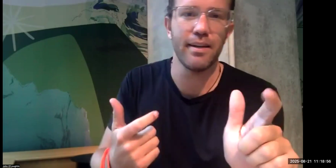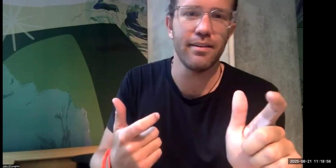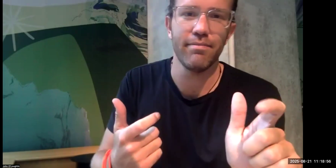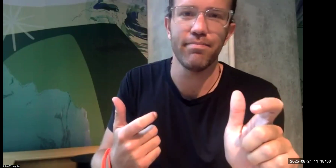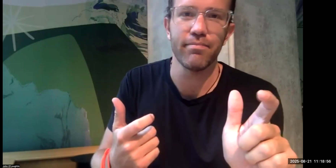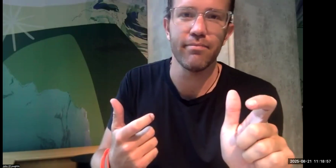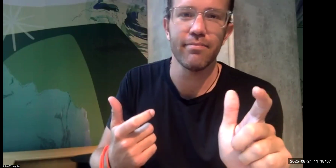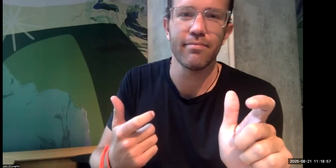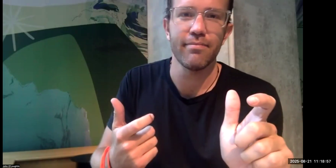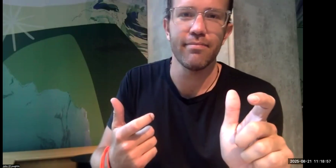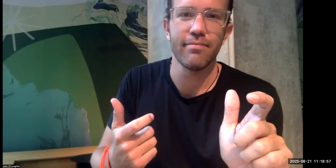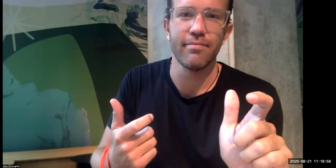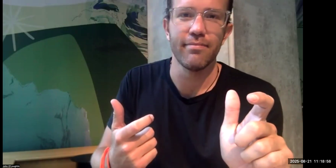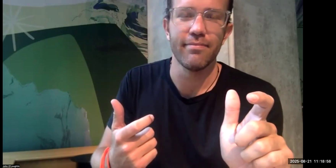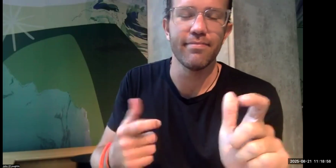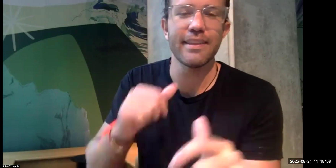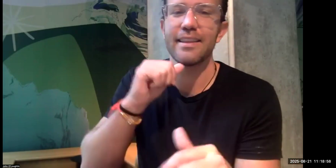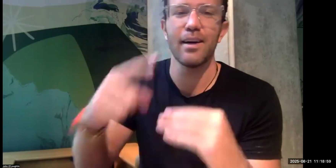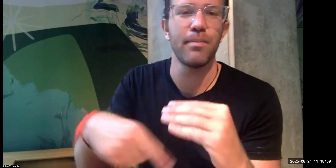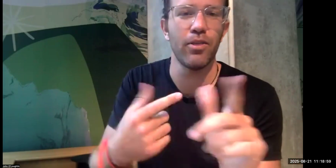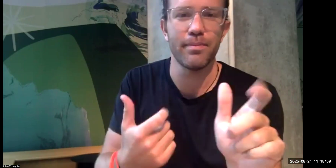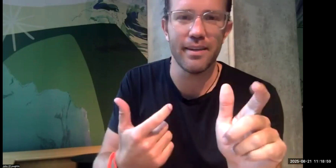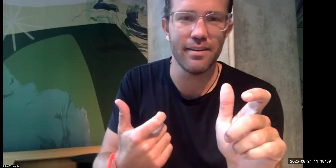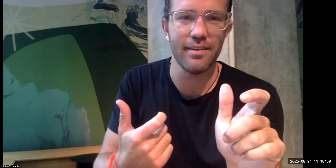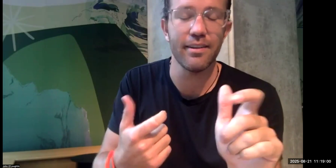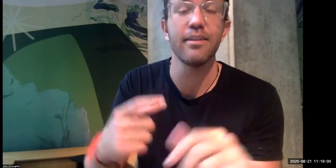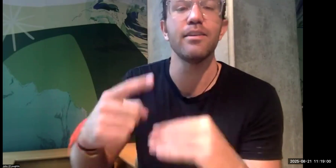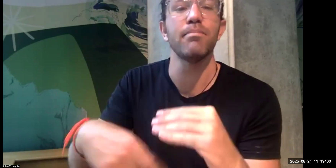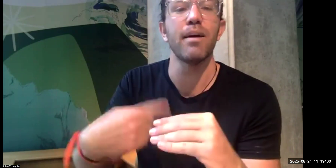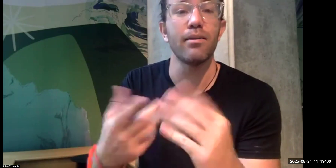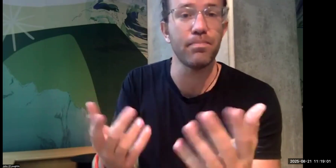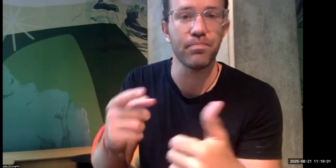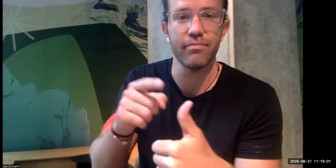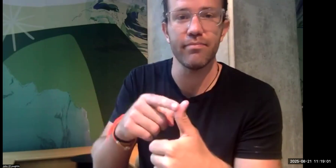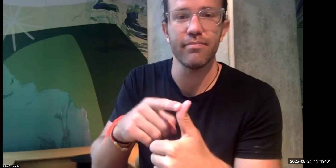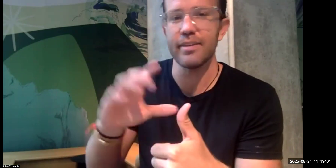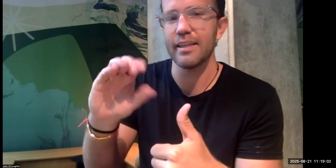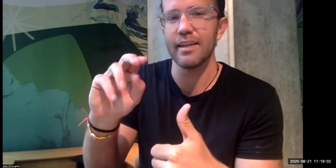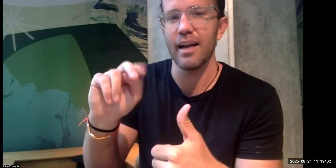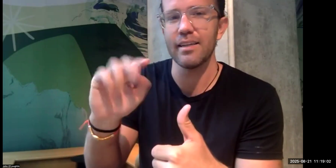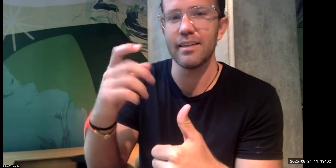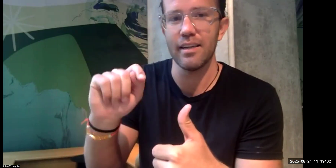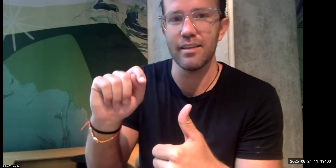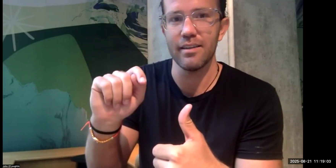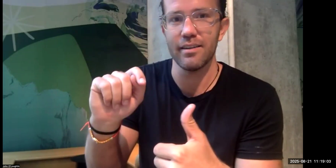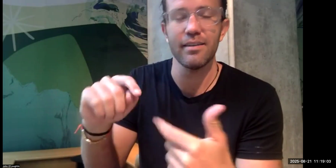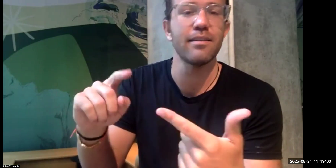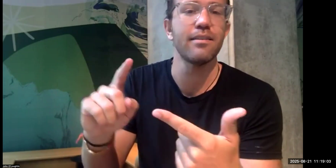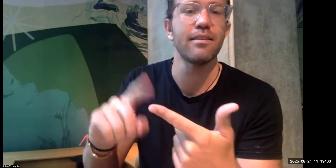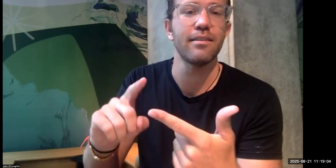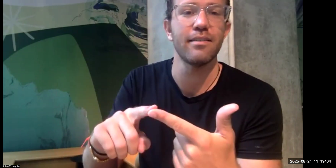Fingerspelling is not a speed game. It's not about the speed. It is really